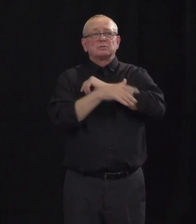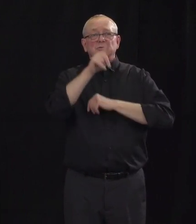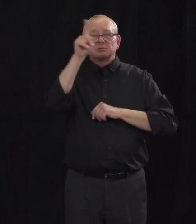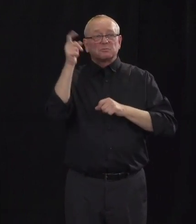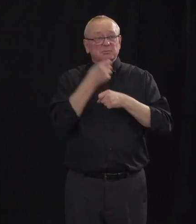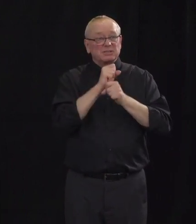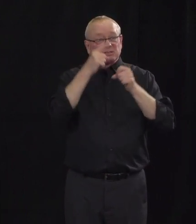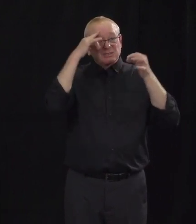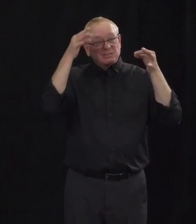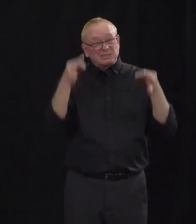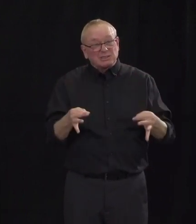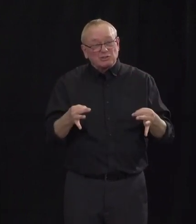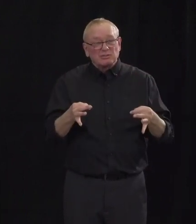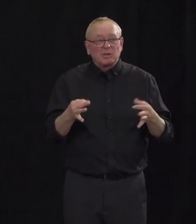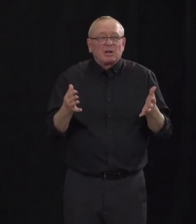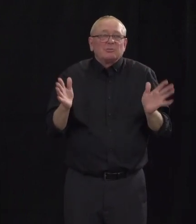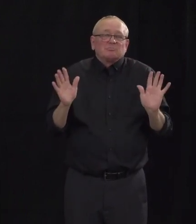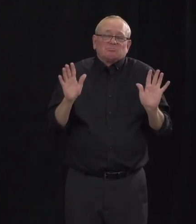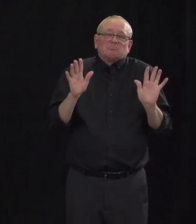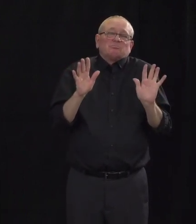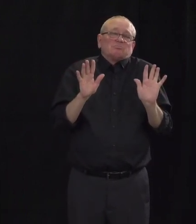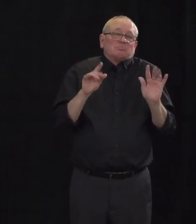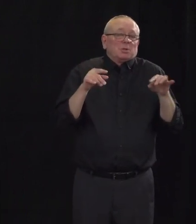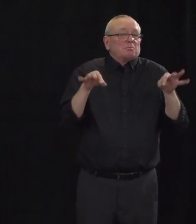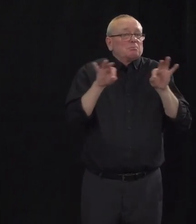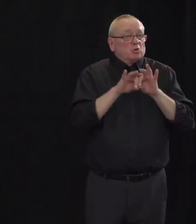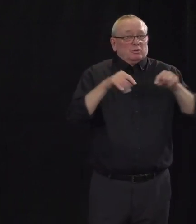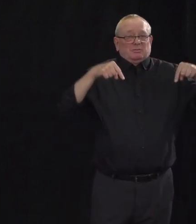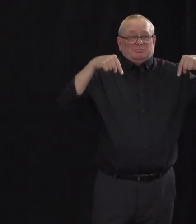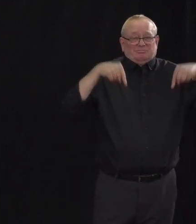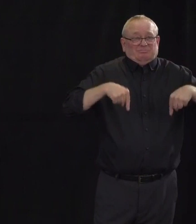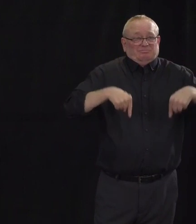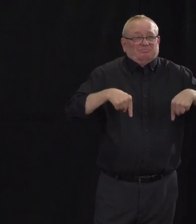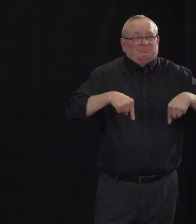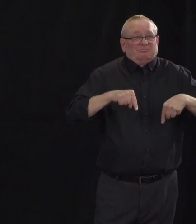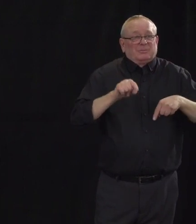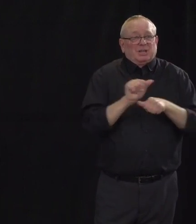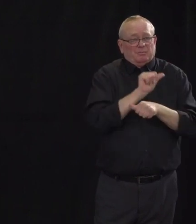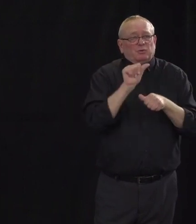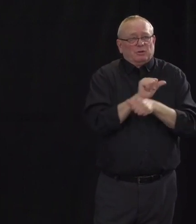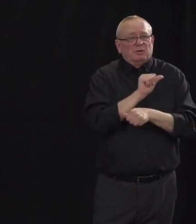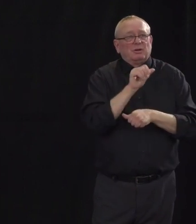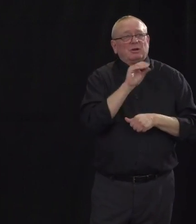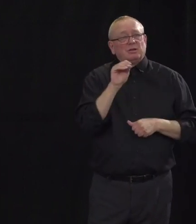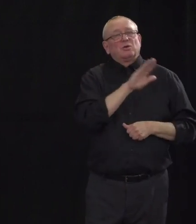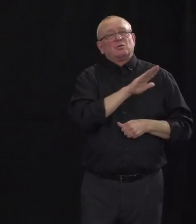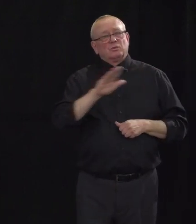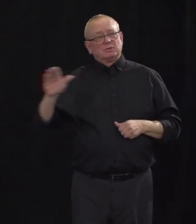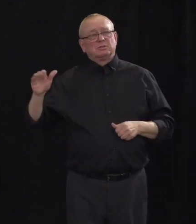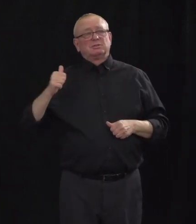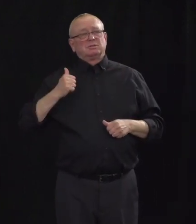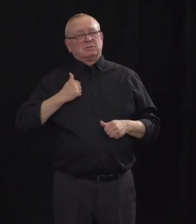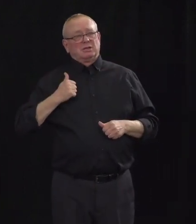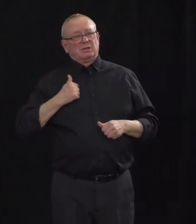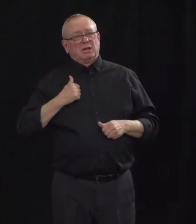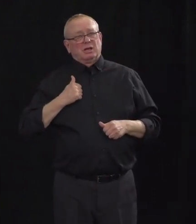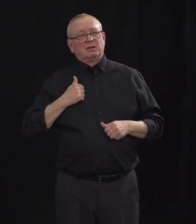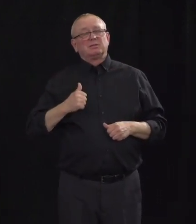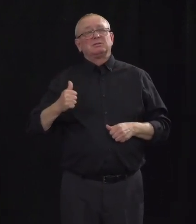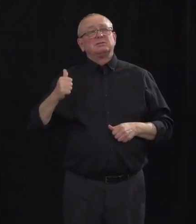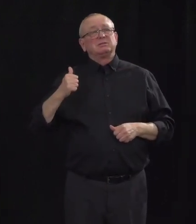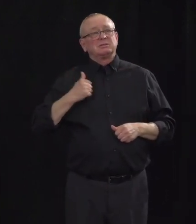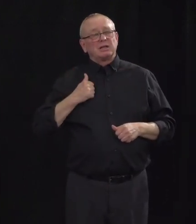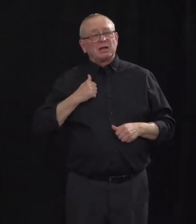that has been done here, and that's been done across the country with the Canadian government and the U.S. government coming to a